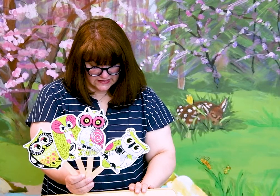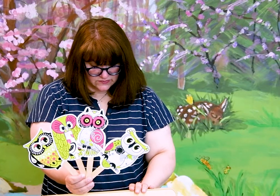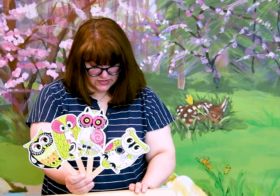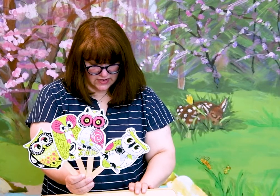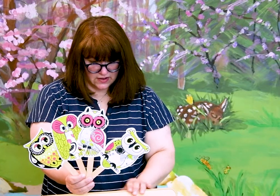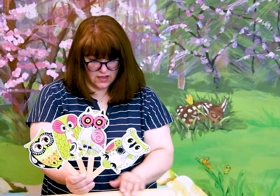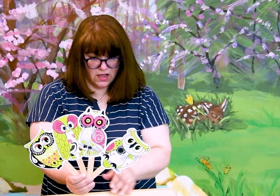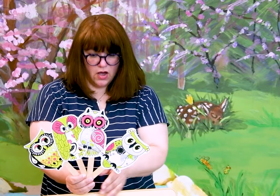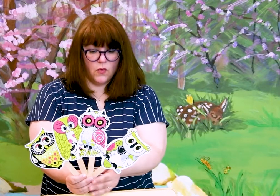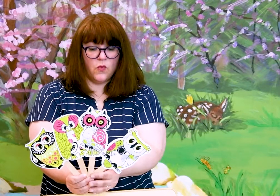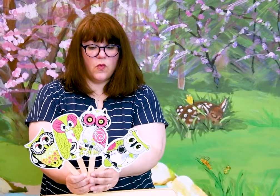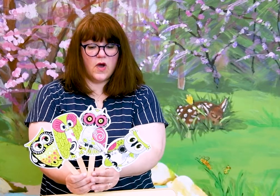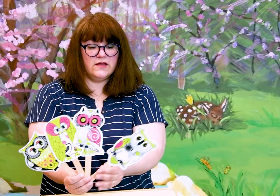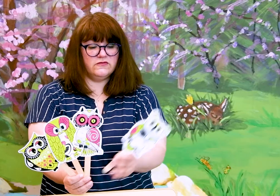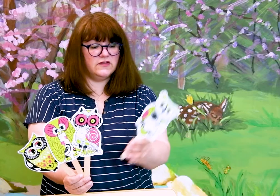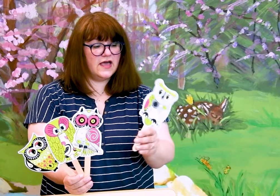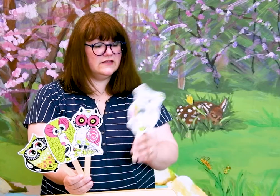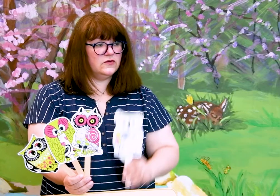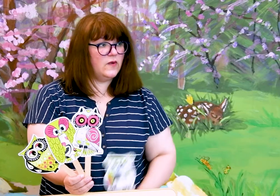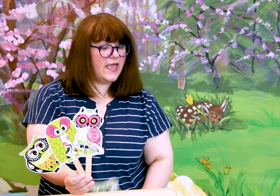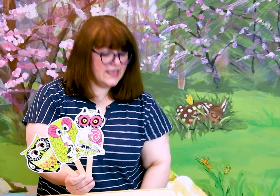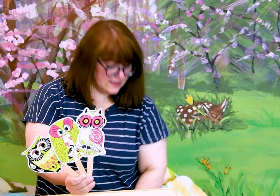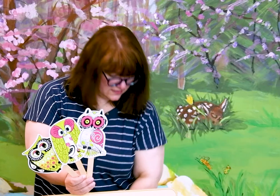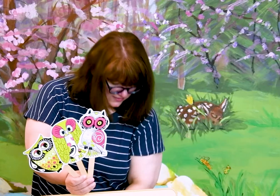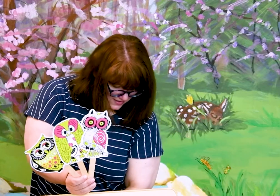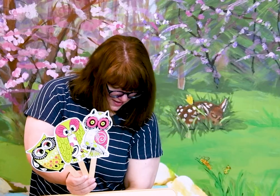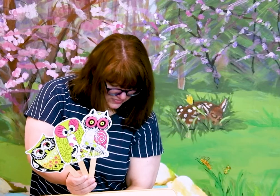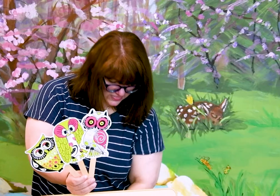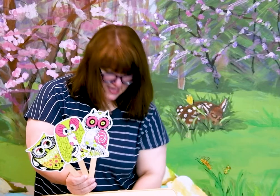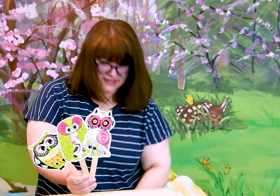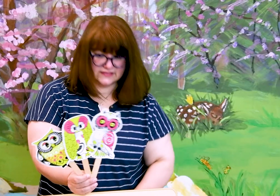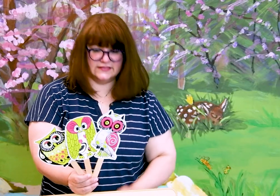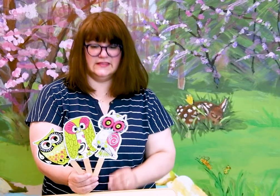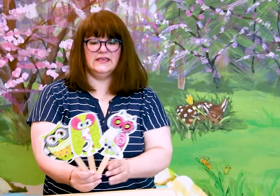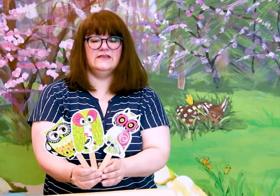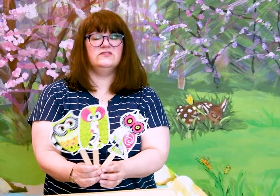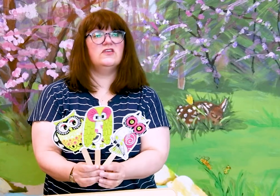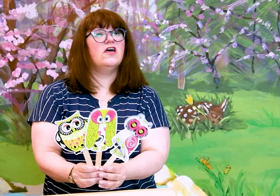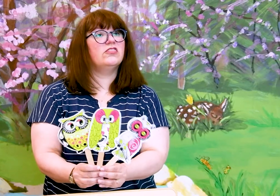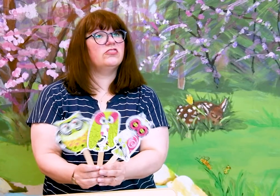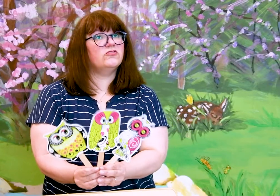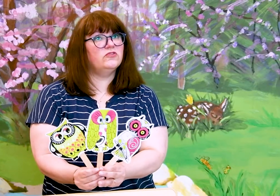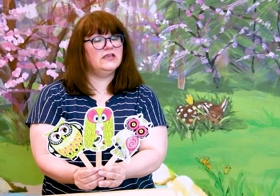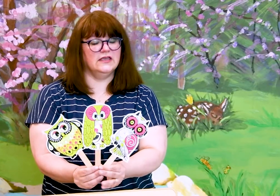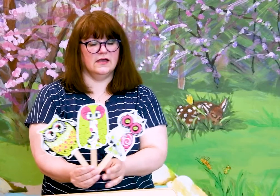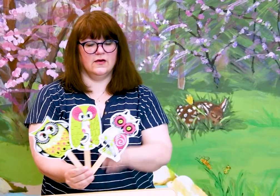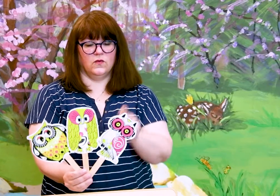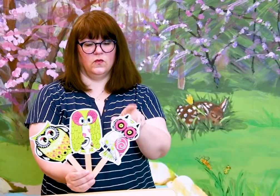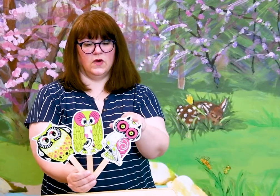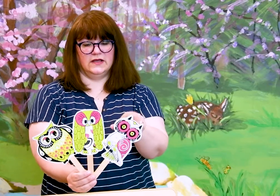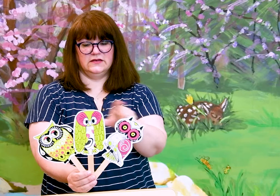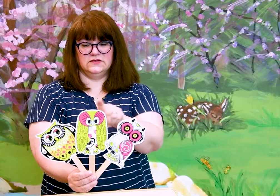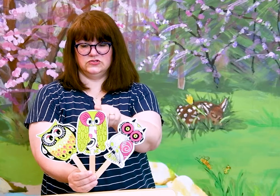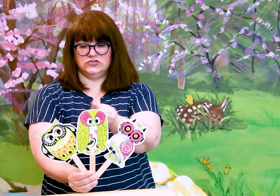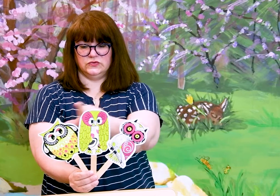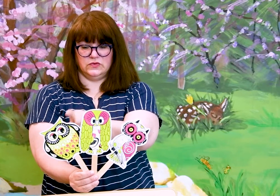be. One flies away, and that leaves three. One, two,